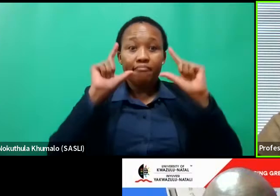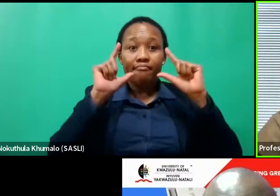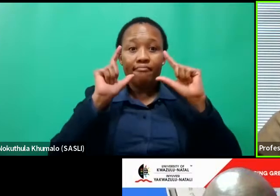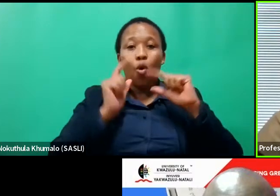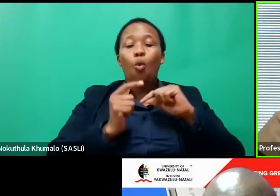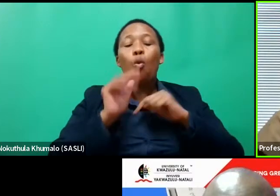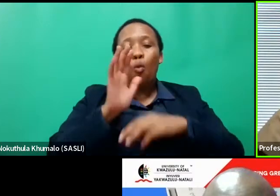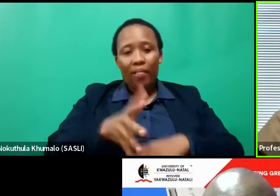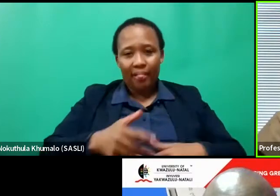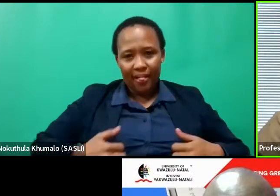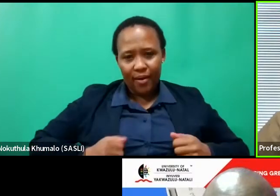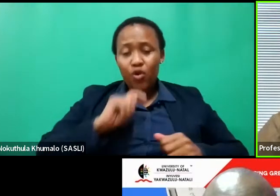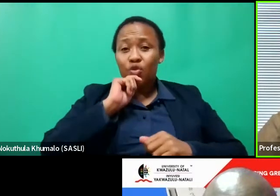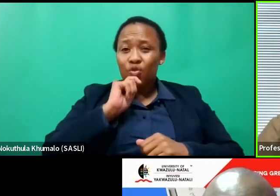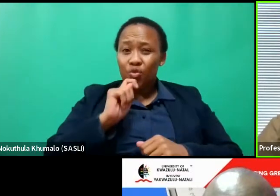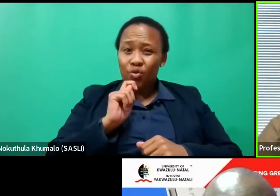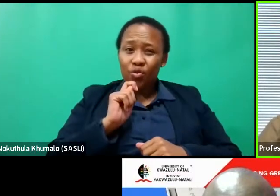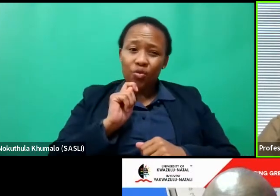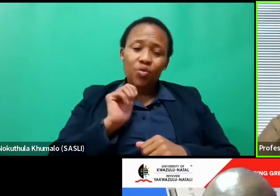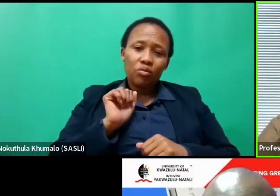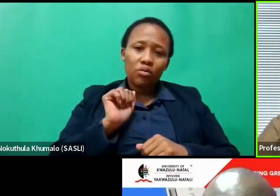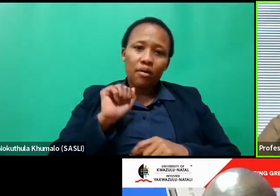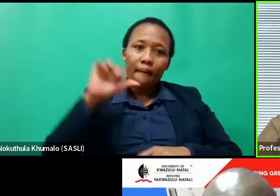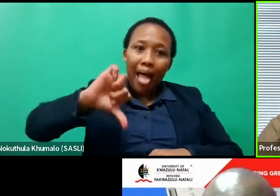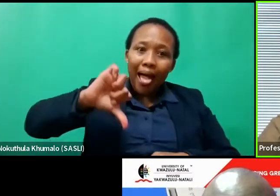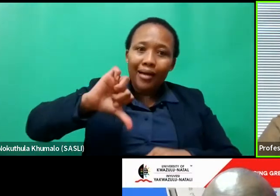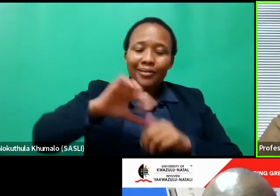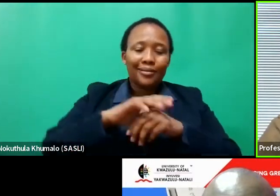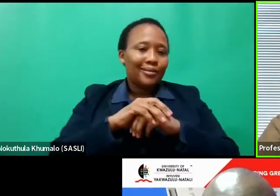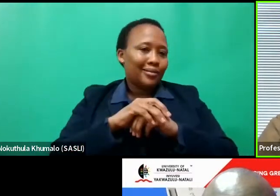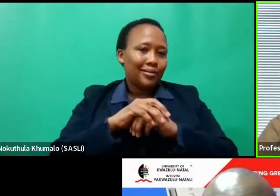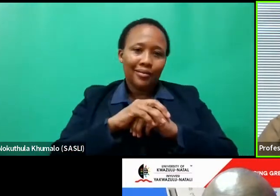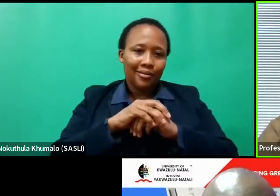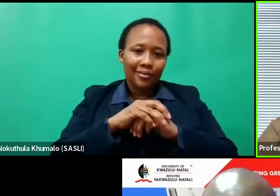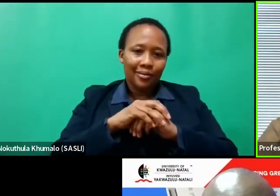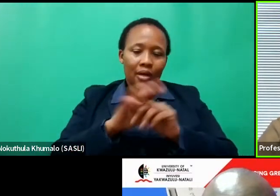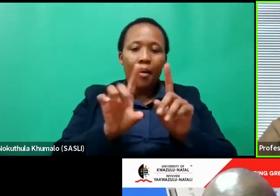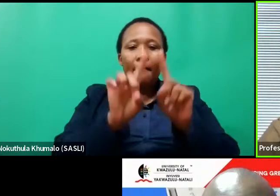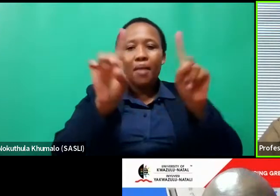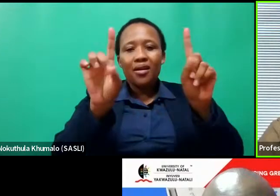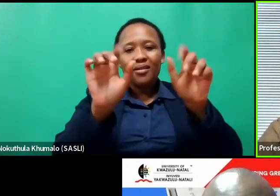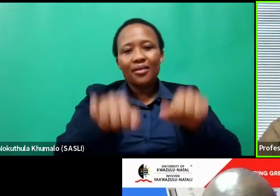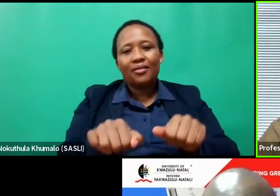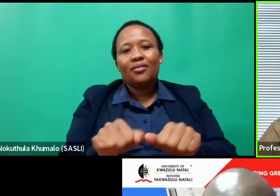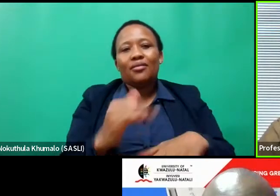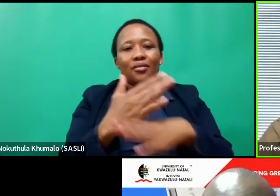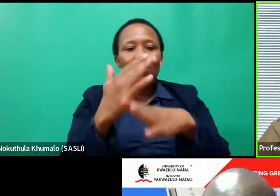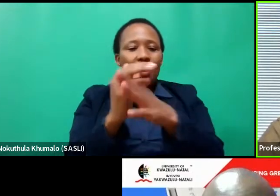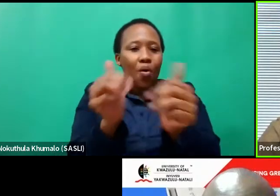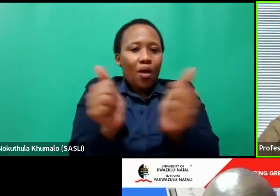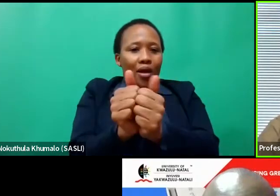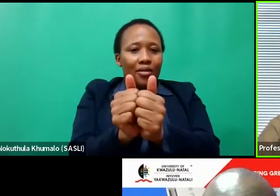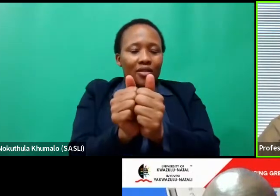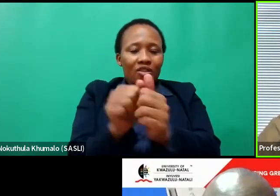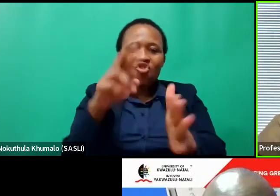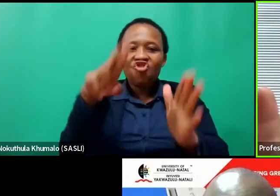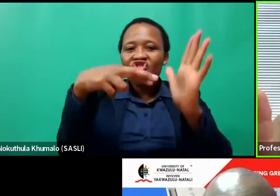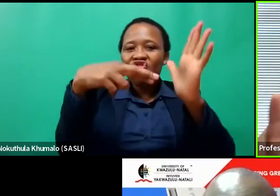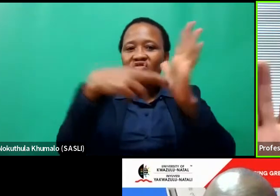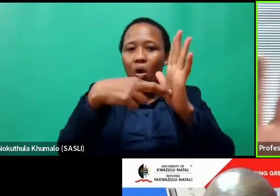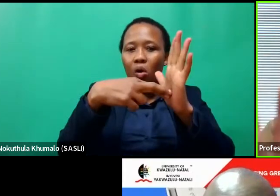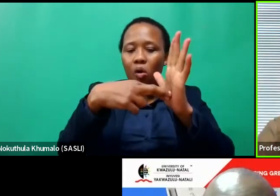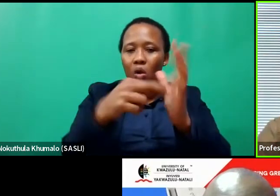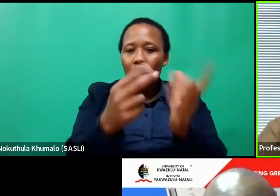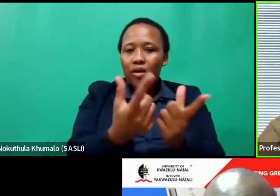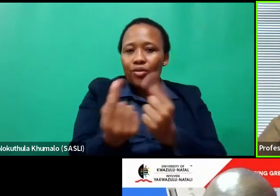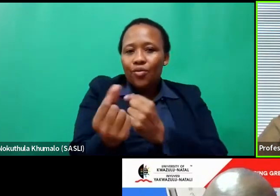bad. But colleagues, you know what? We all have a role to play in this education system. And I agree with